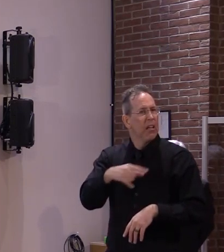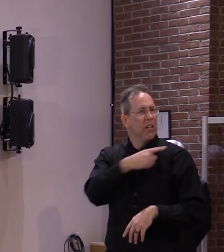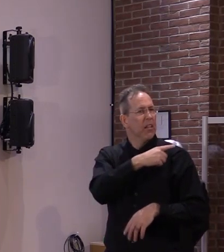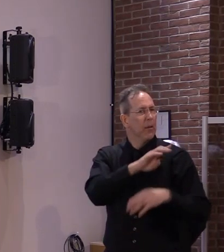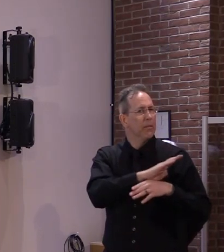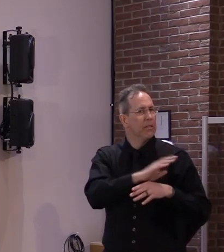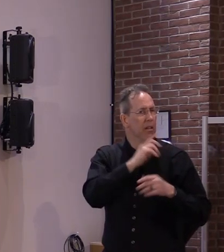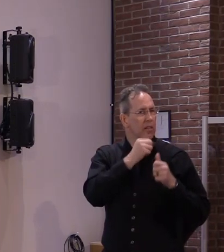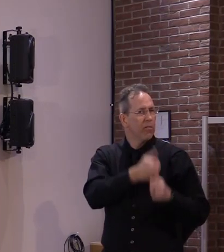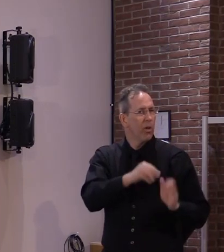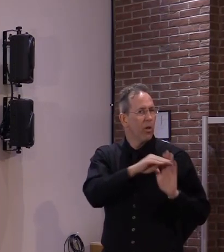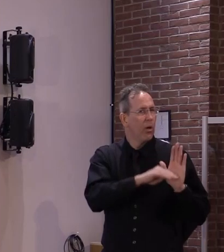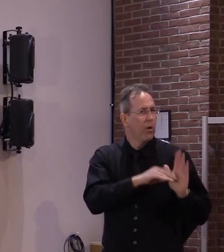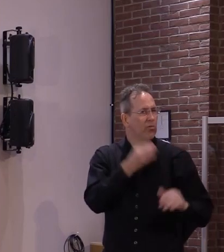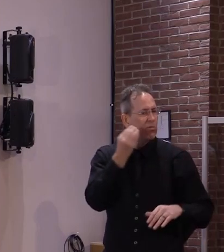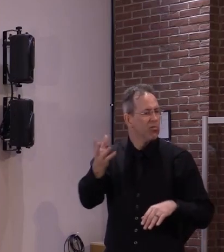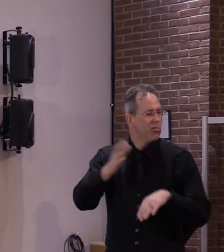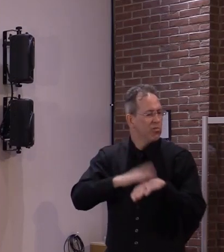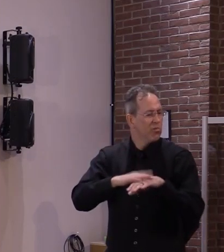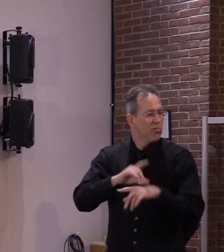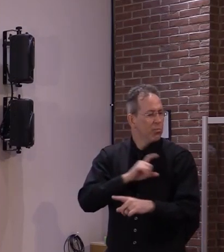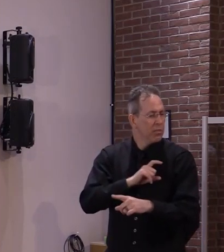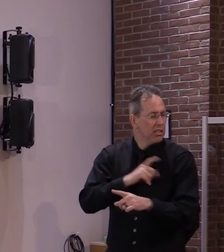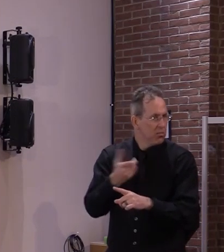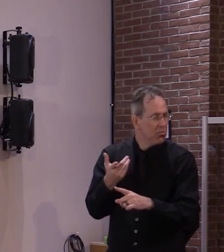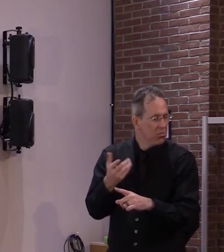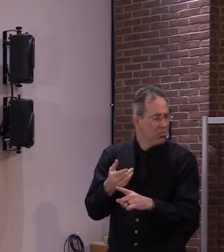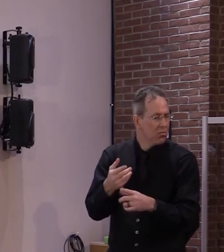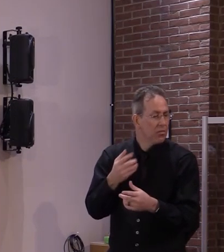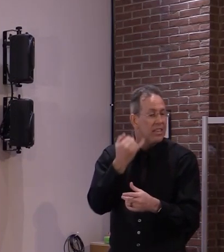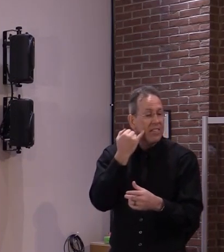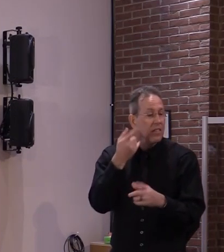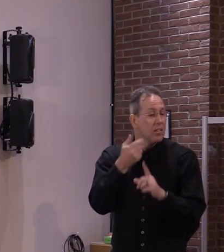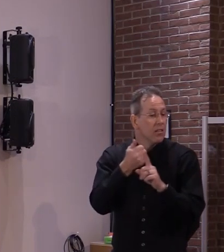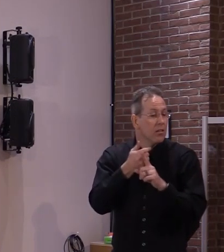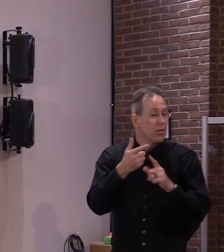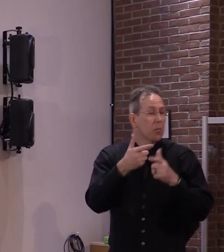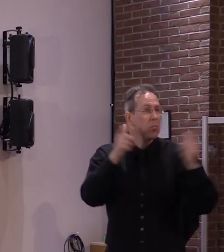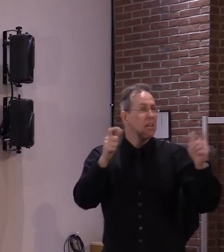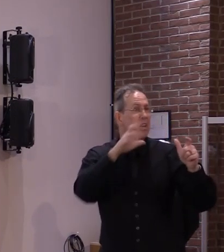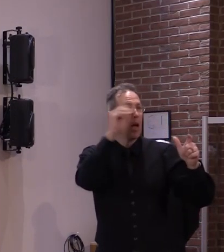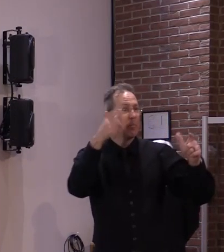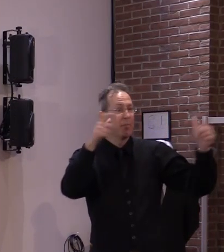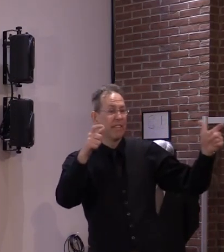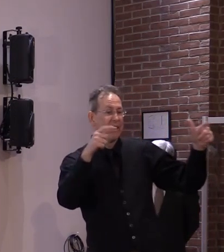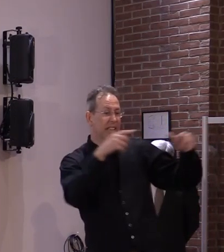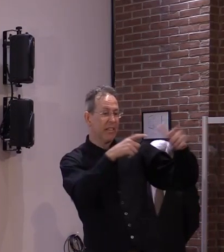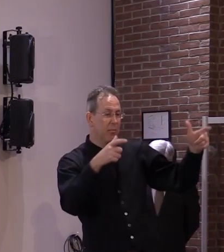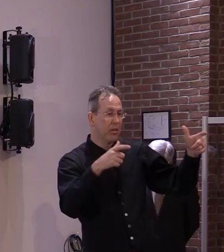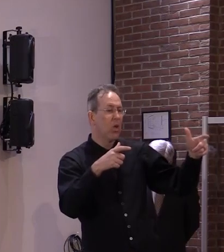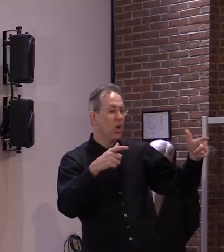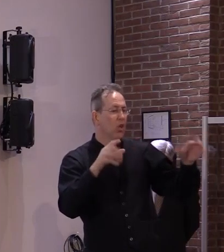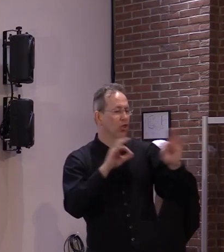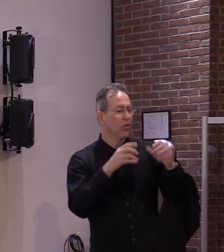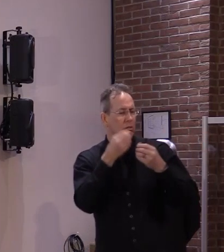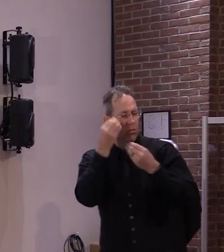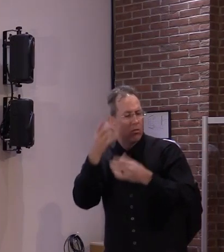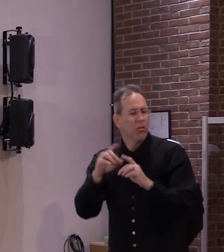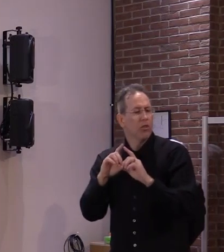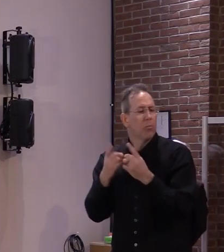of that nature. But in that case, we would also want to ensure that the Department of Labor and other regulatory entities were involved on